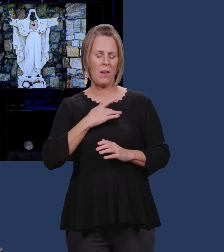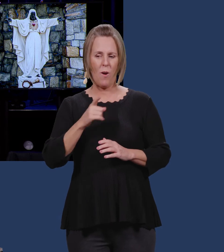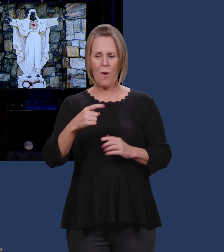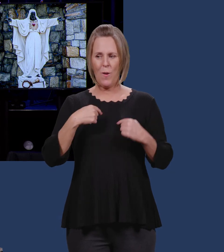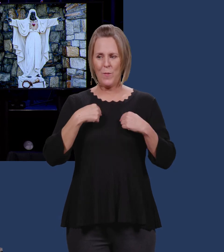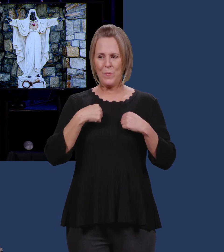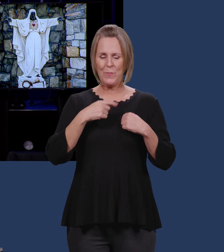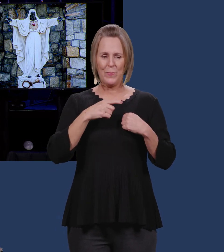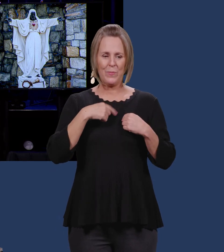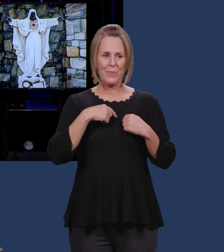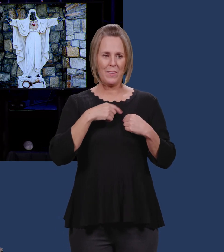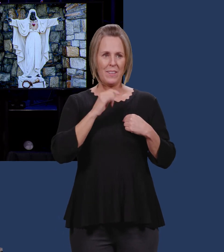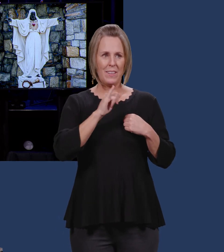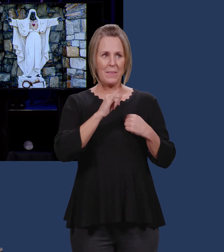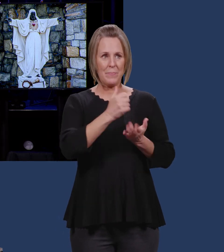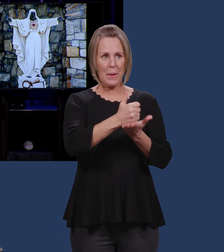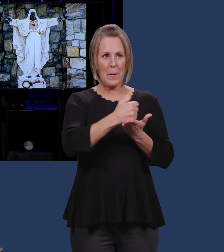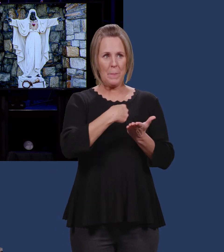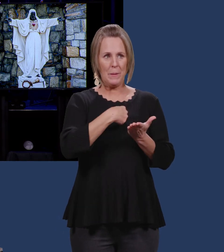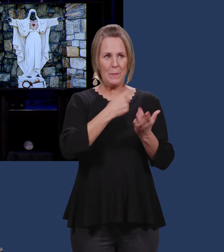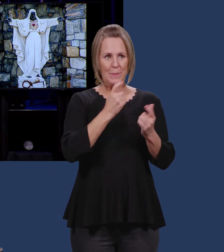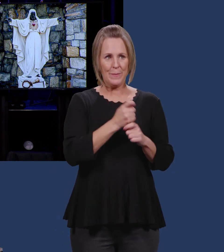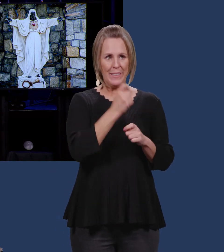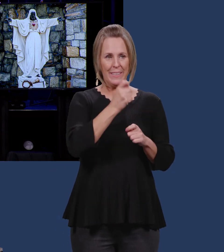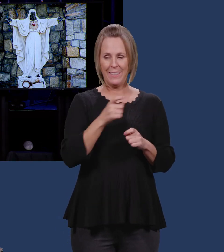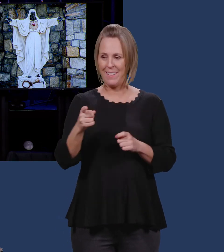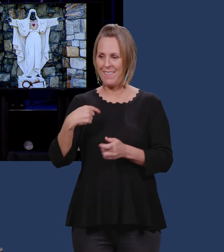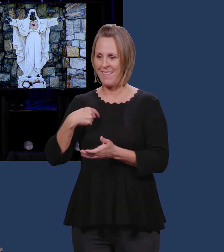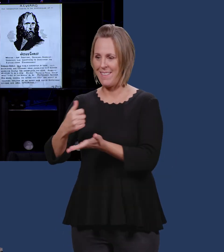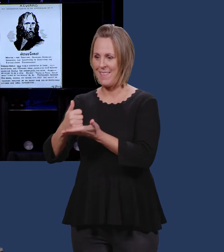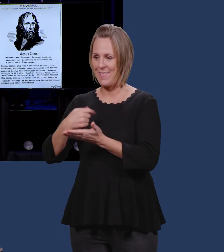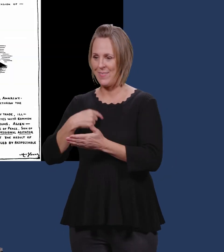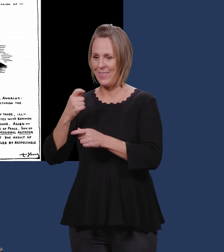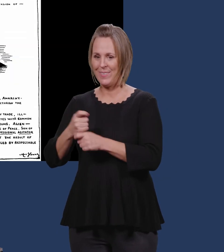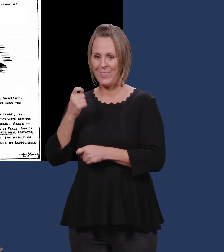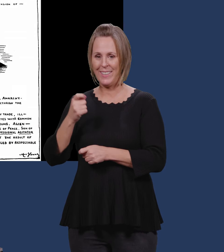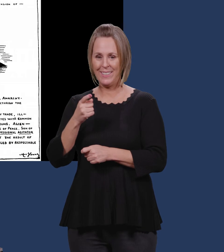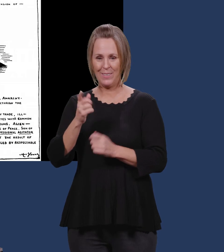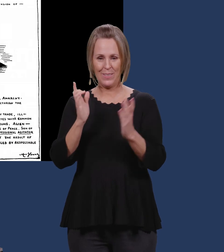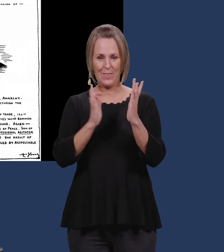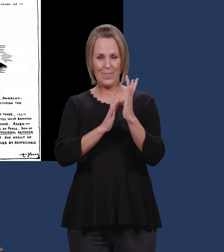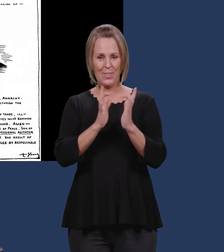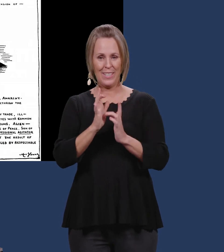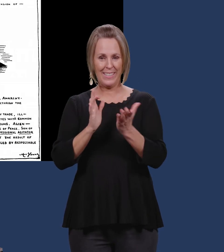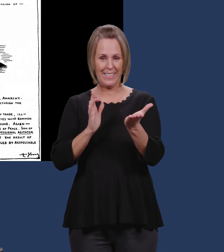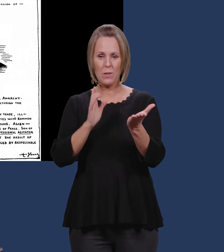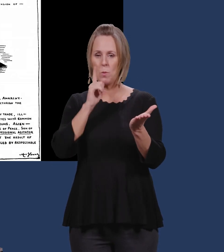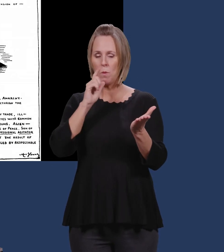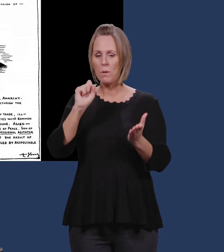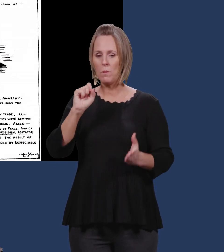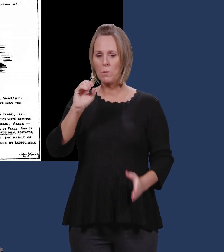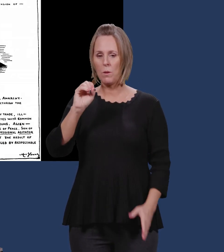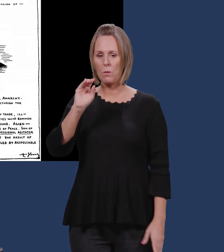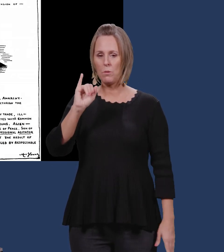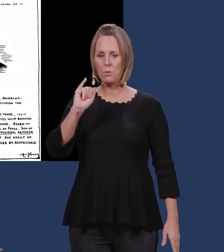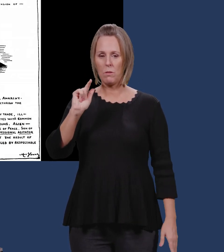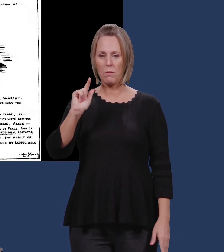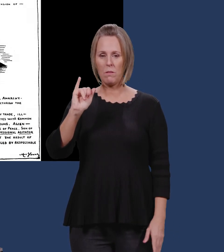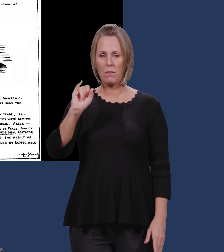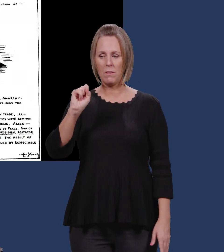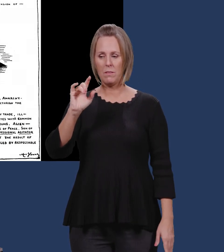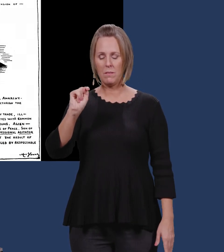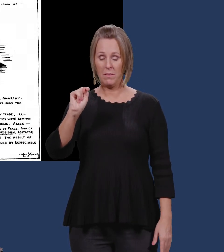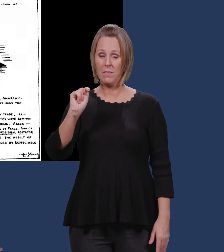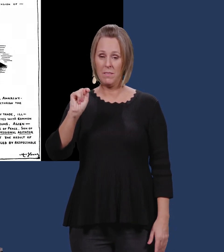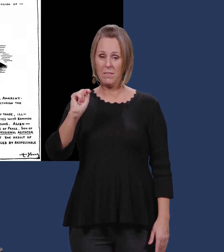that they that helps their cause. So here is a picture of socialist Jesus. This is the image that